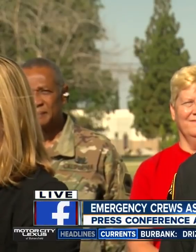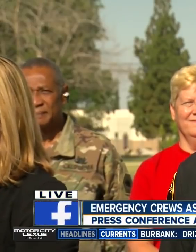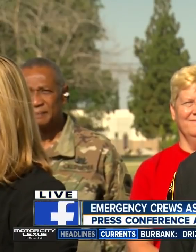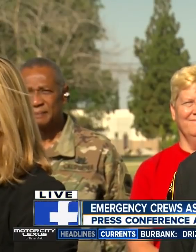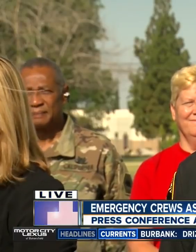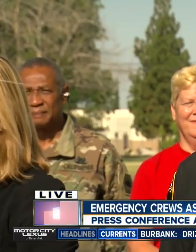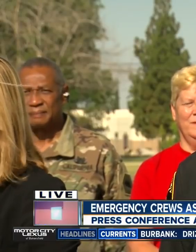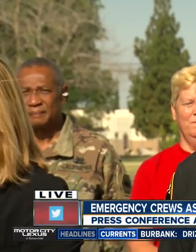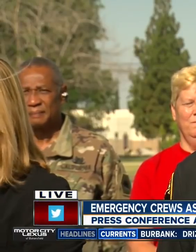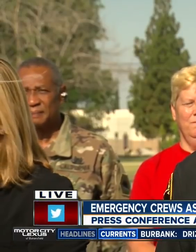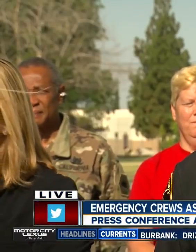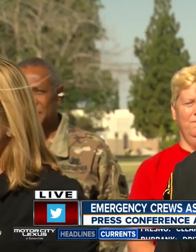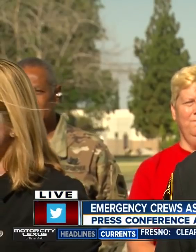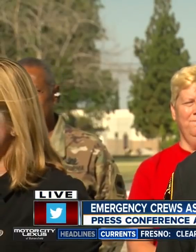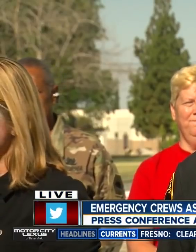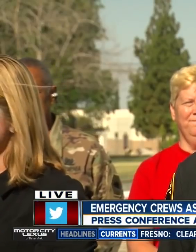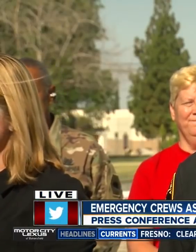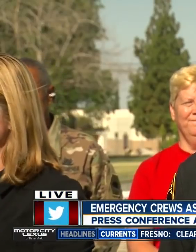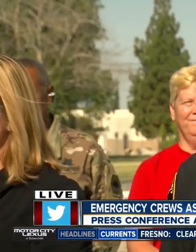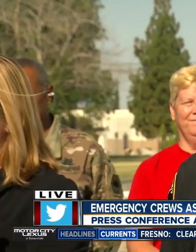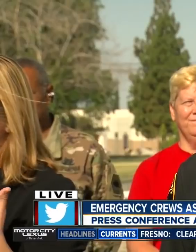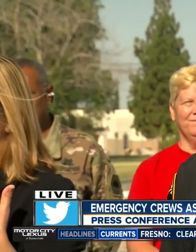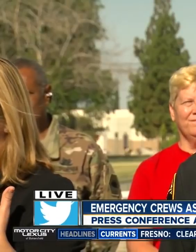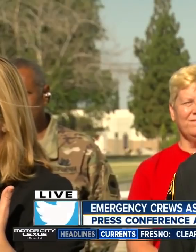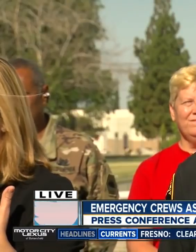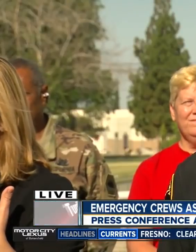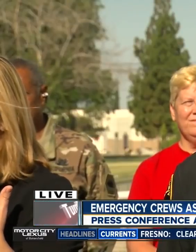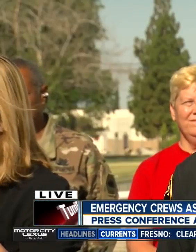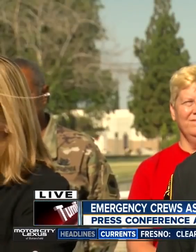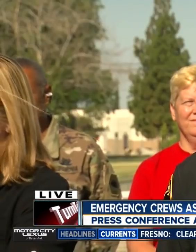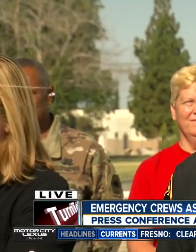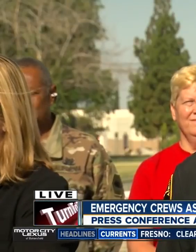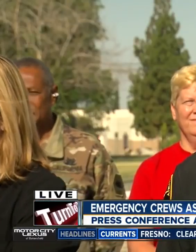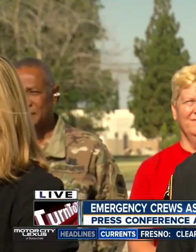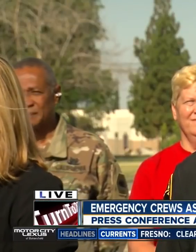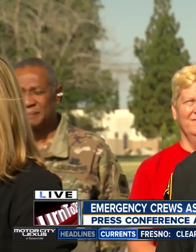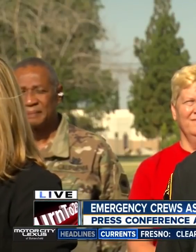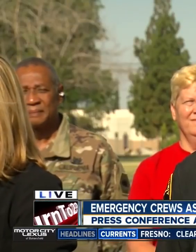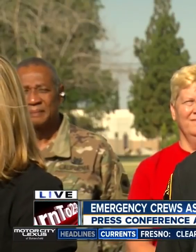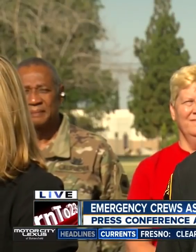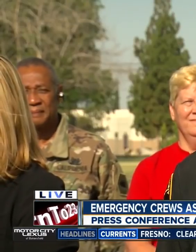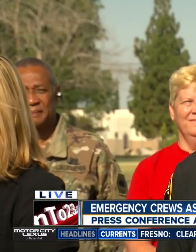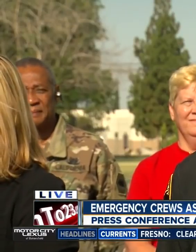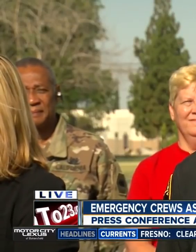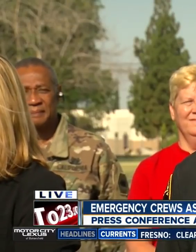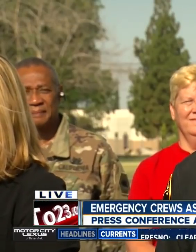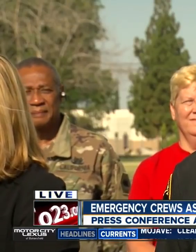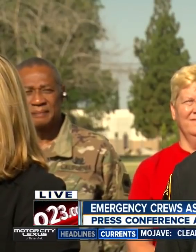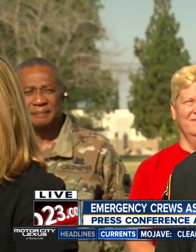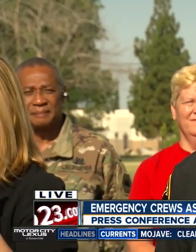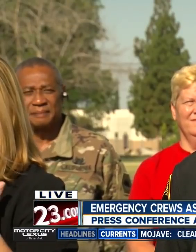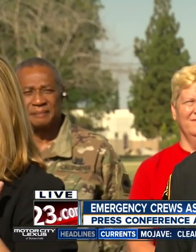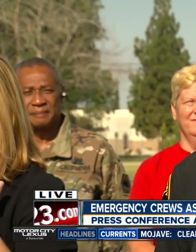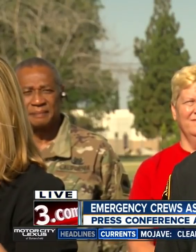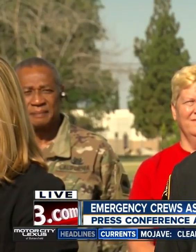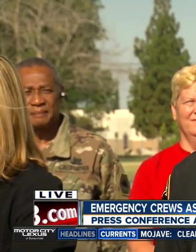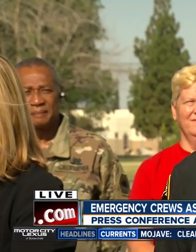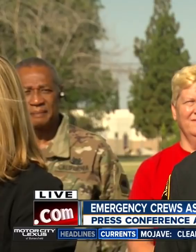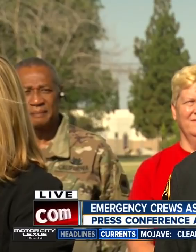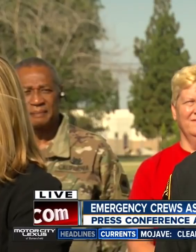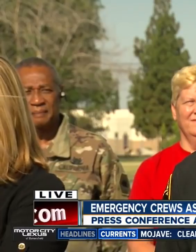resources for a while to make sure. You know, like I said, we had a 34-hour space in between the